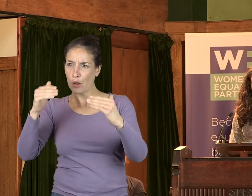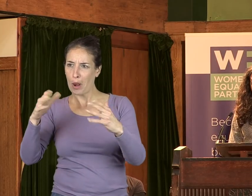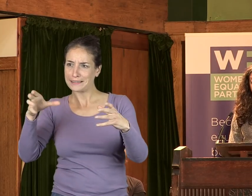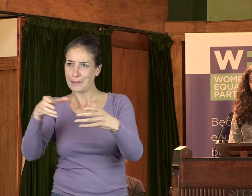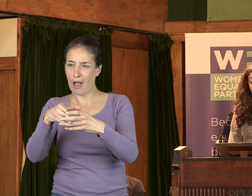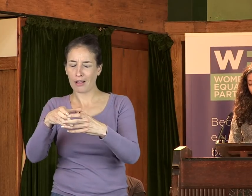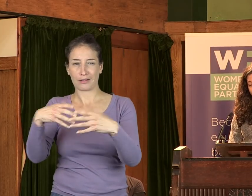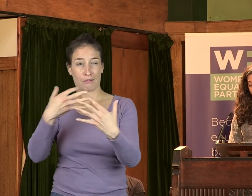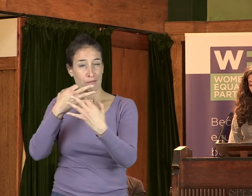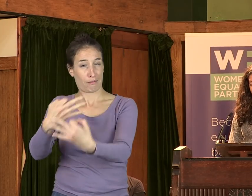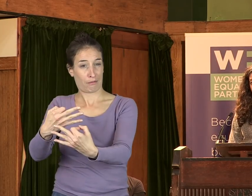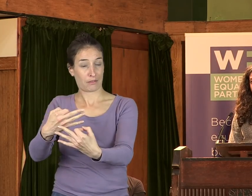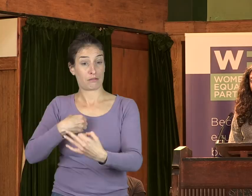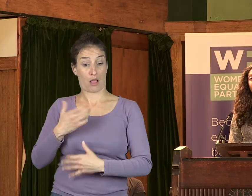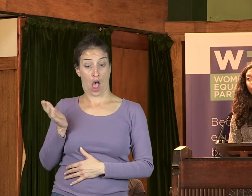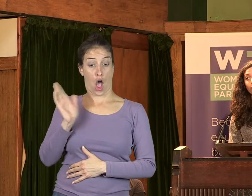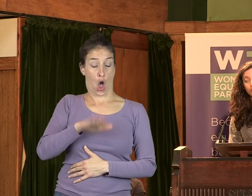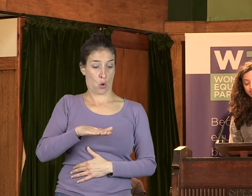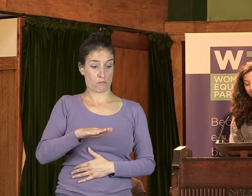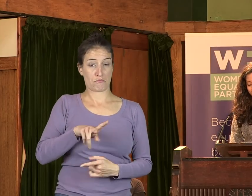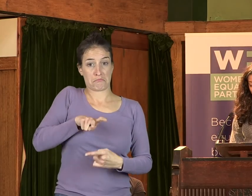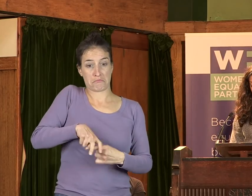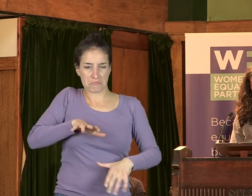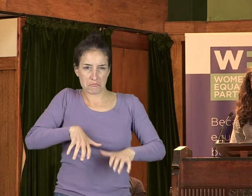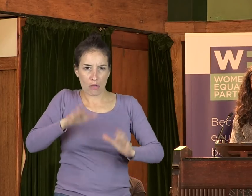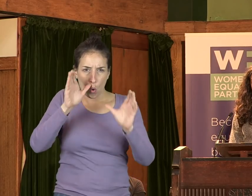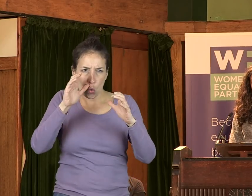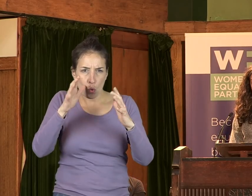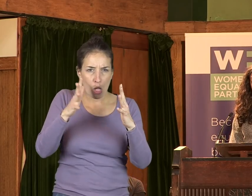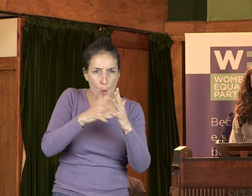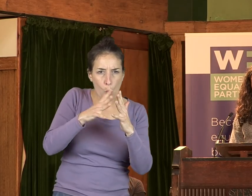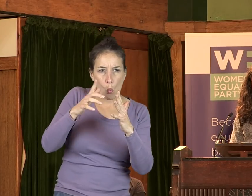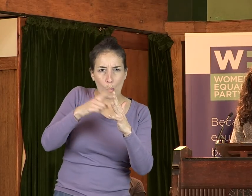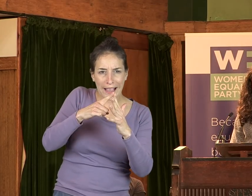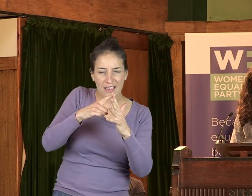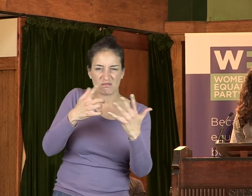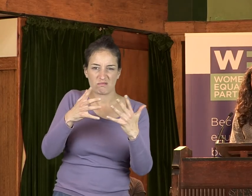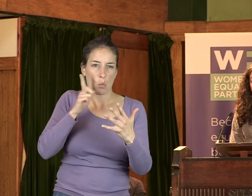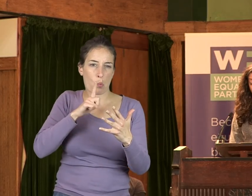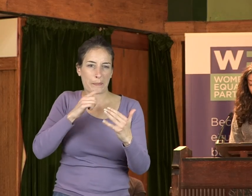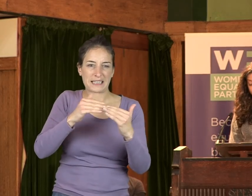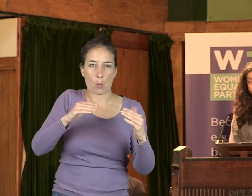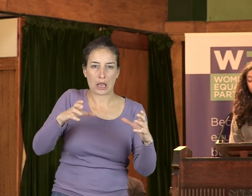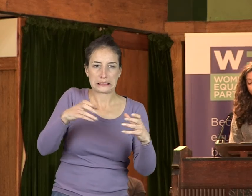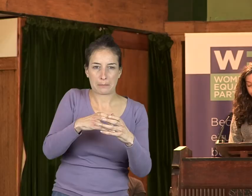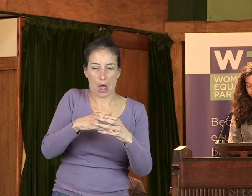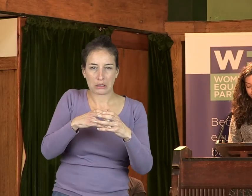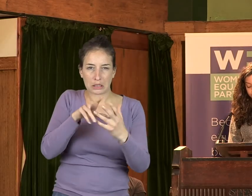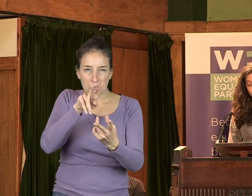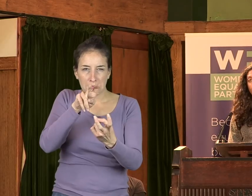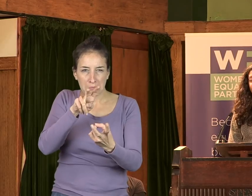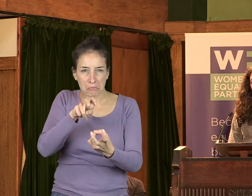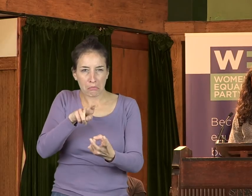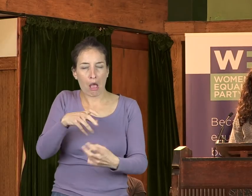evening, I Googled the Women's Equality Party, or WE as they are known, read up on the work they do, and emailed them with some